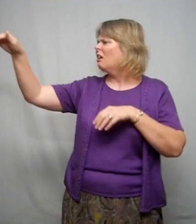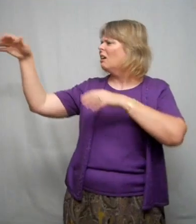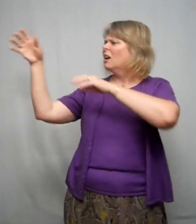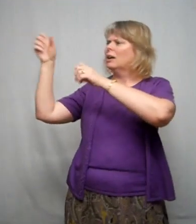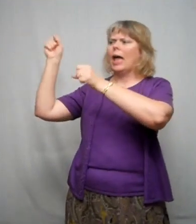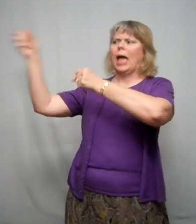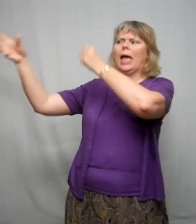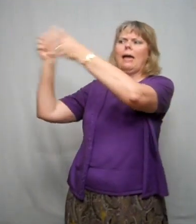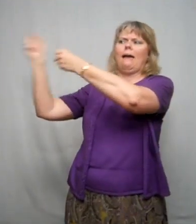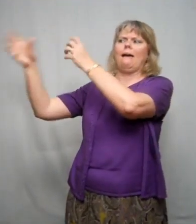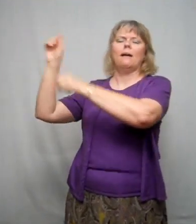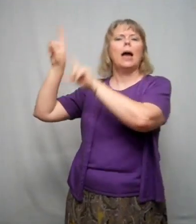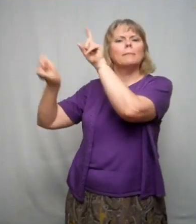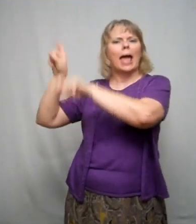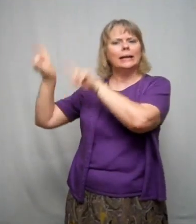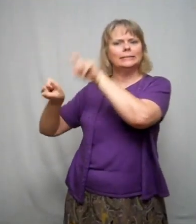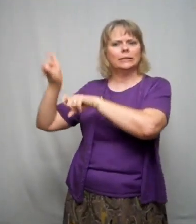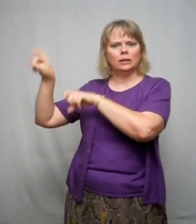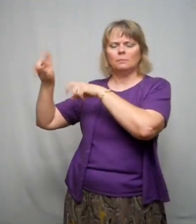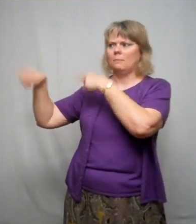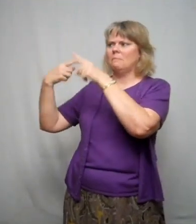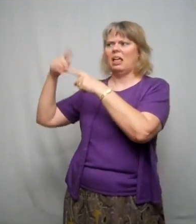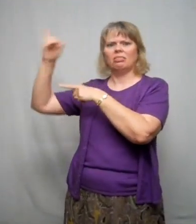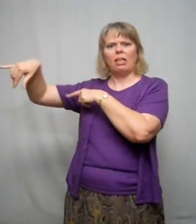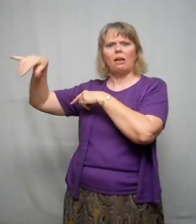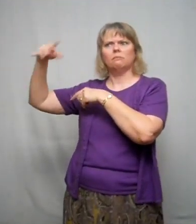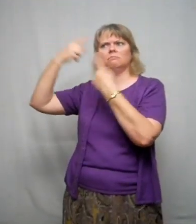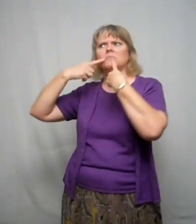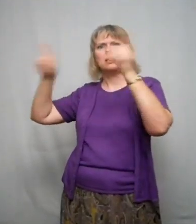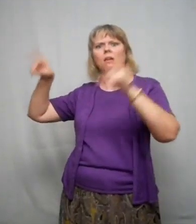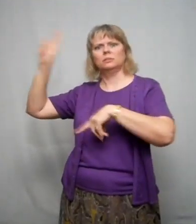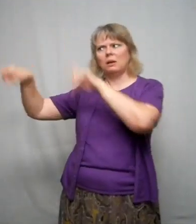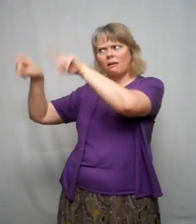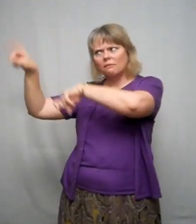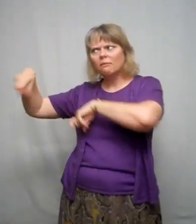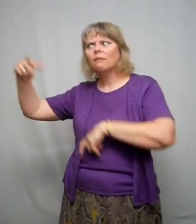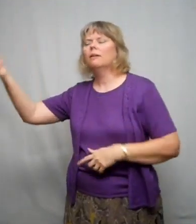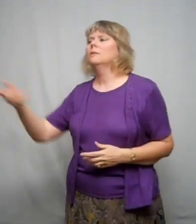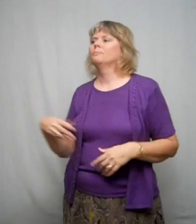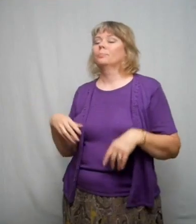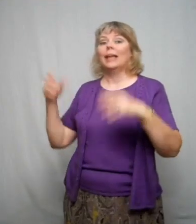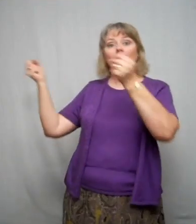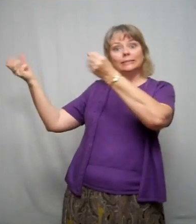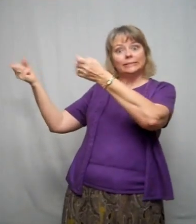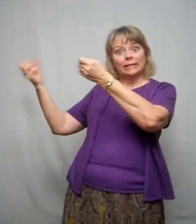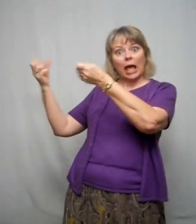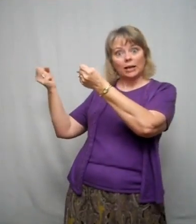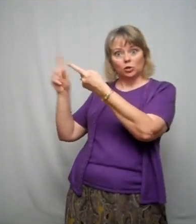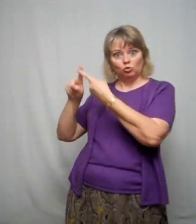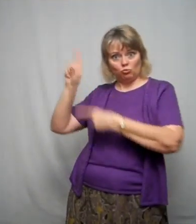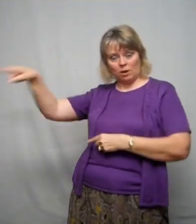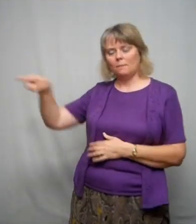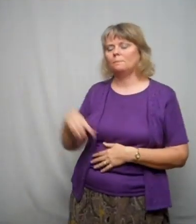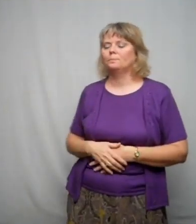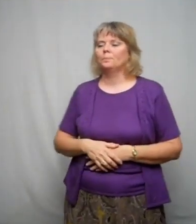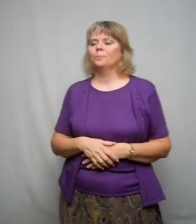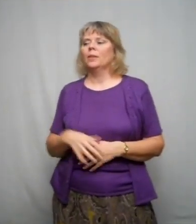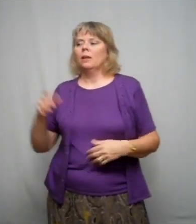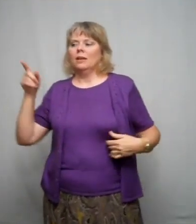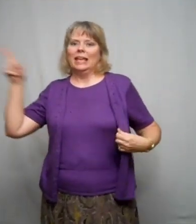I'm signing to him, asking him questions about that announcement, and, of course we're signing because we're far away from each other, not